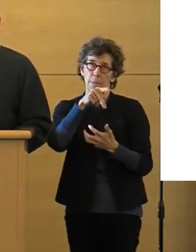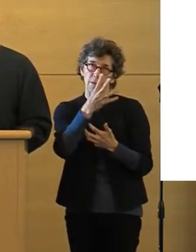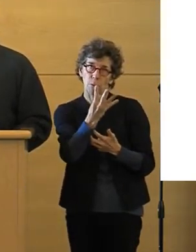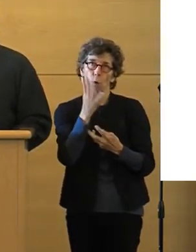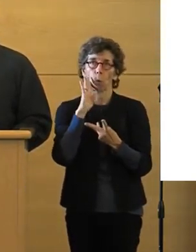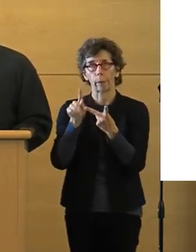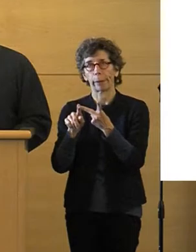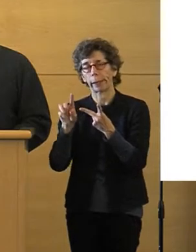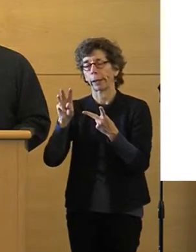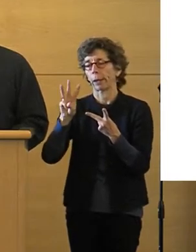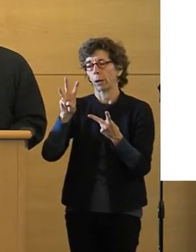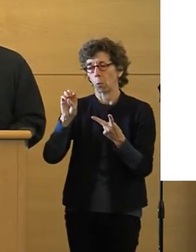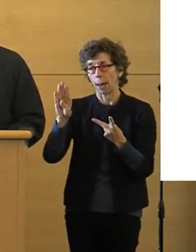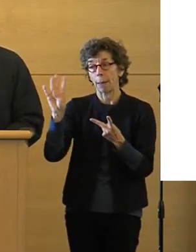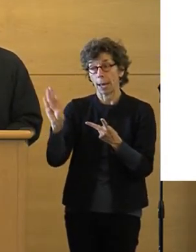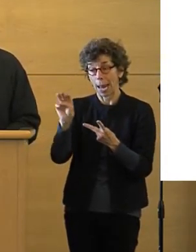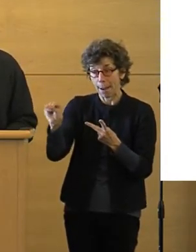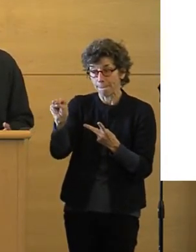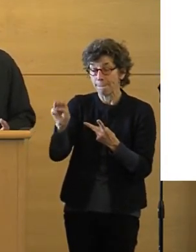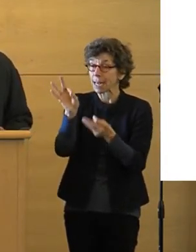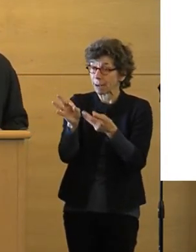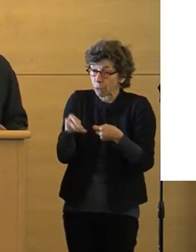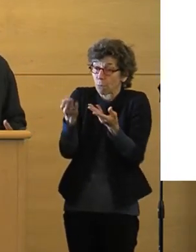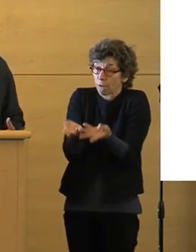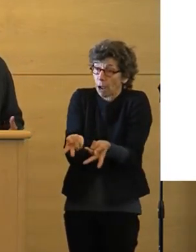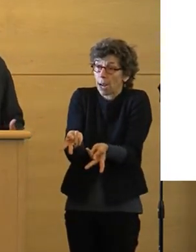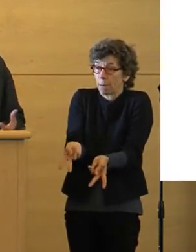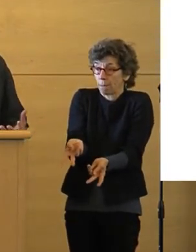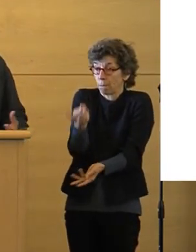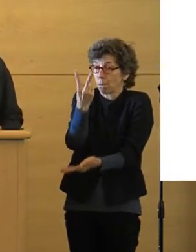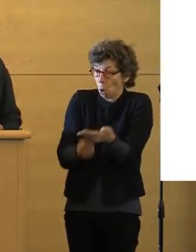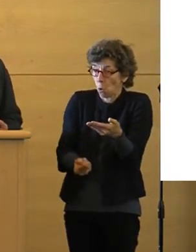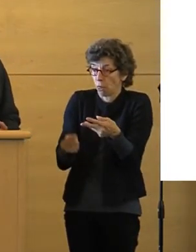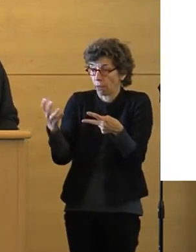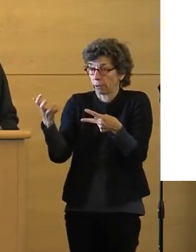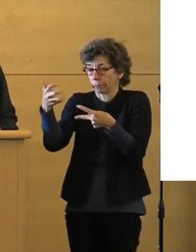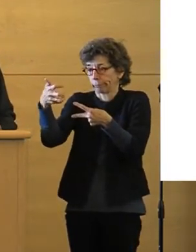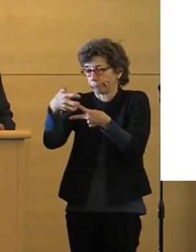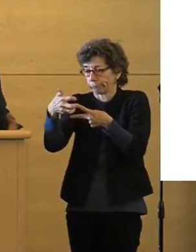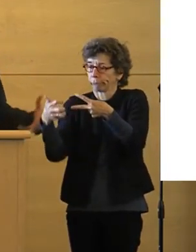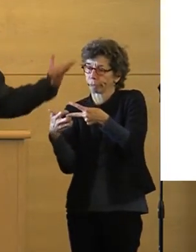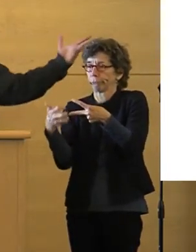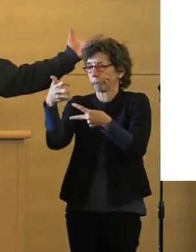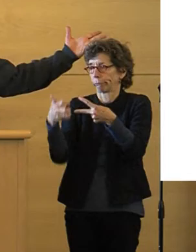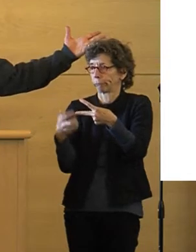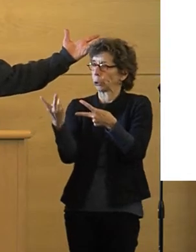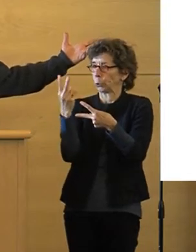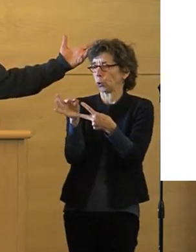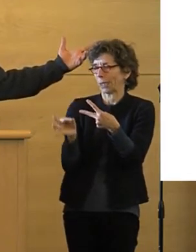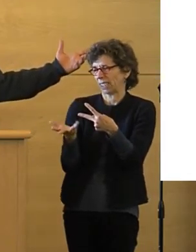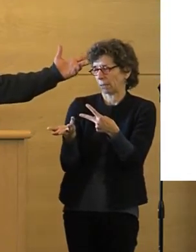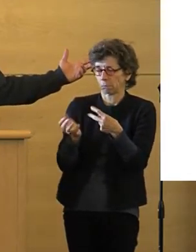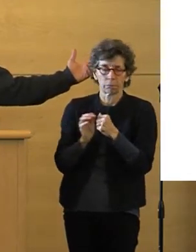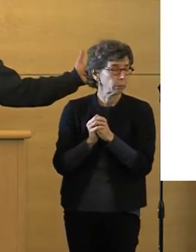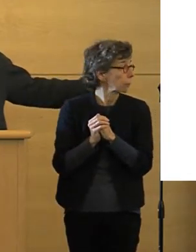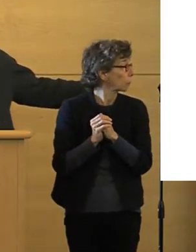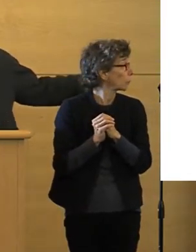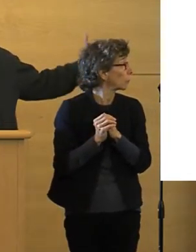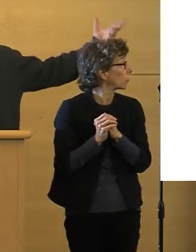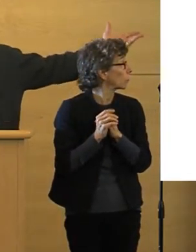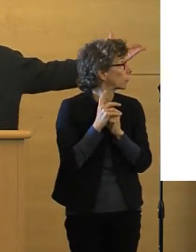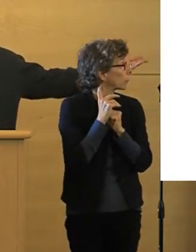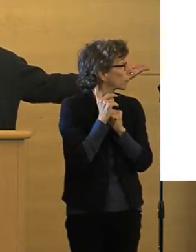issues. And so WebM is a format that would get around that. So any browser that doesn't